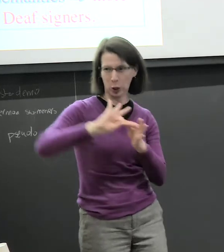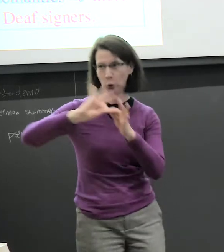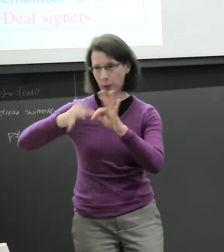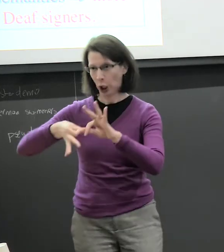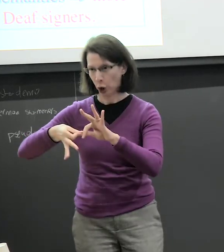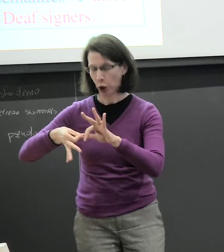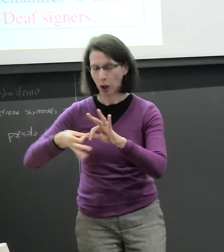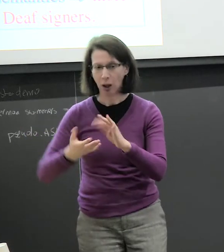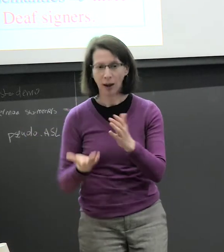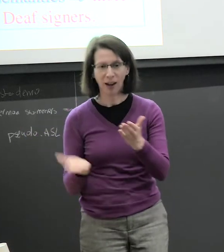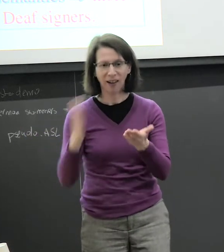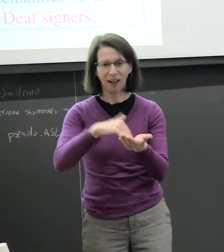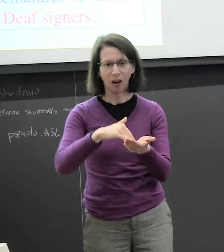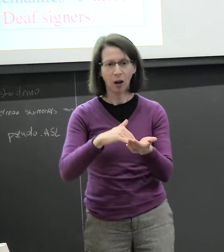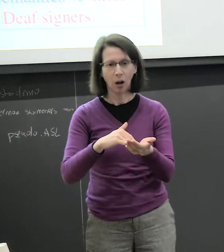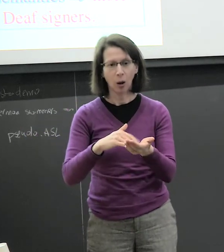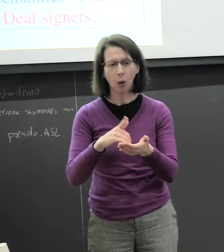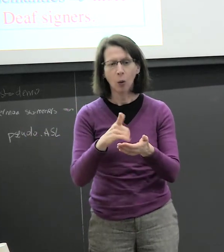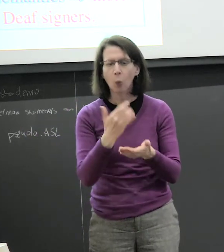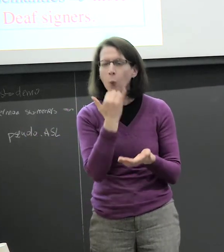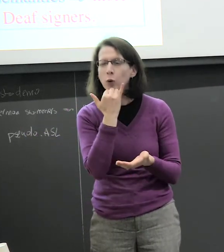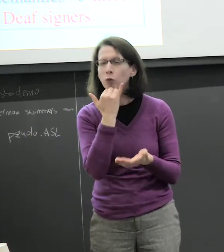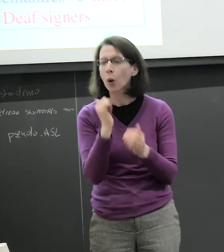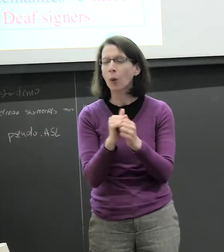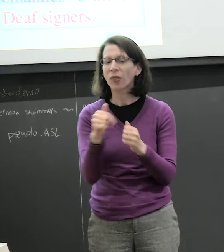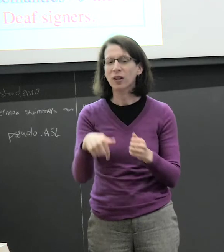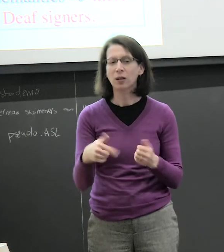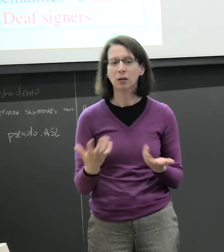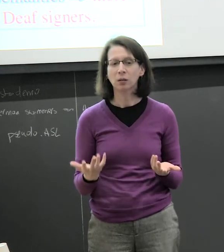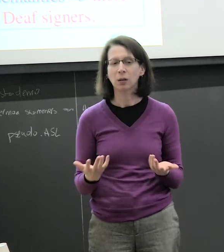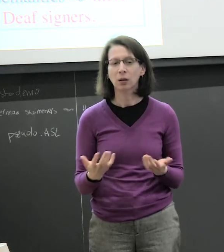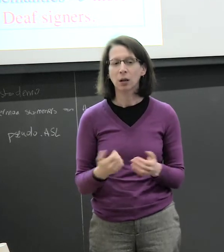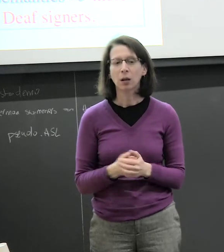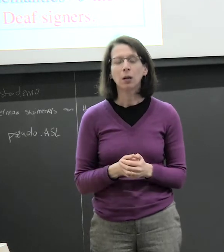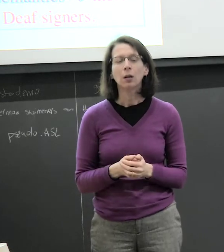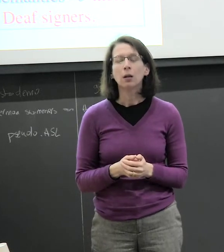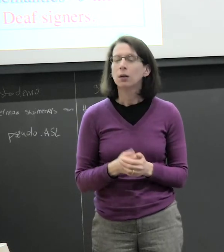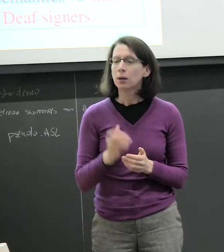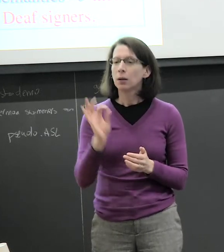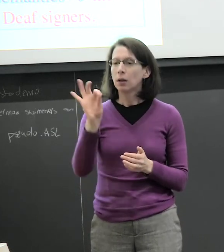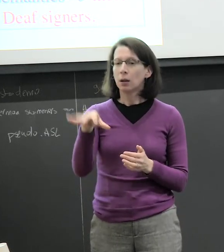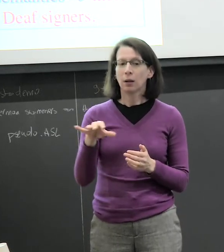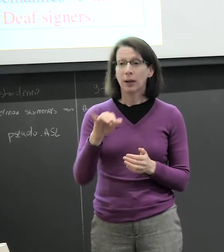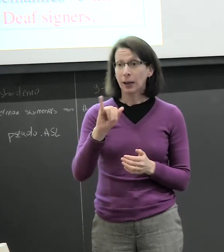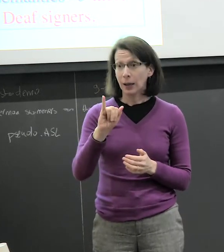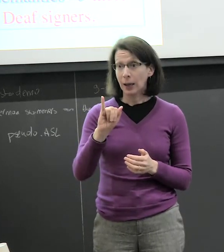So again, and you know, what's wrong with this? Yes. What's wrong with the idea that the